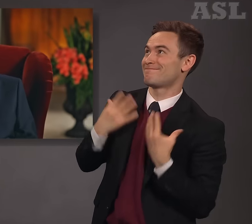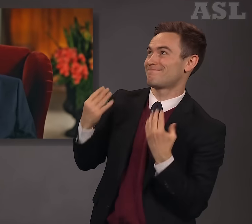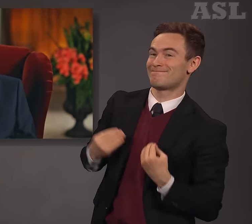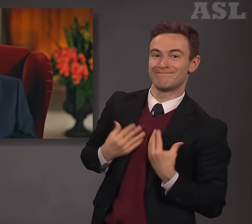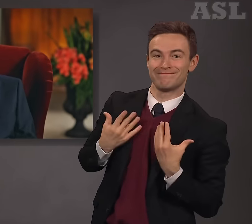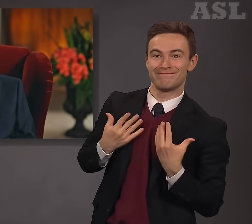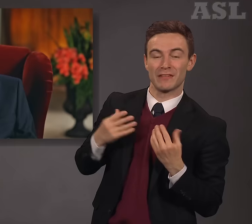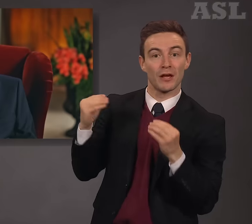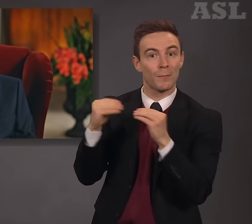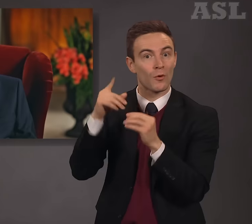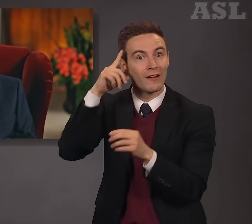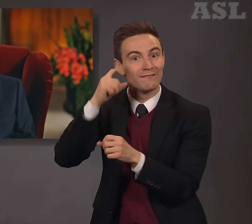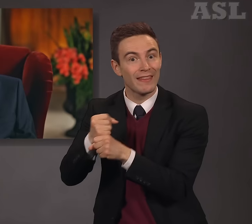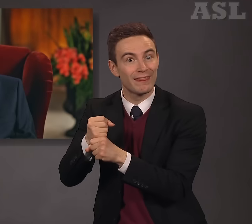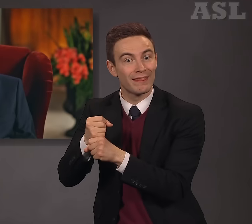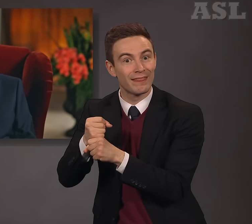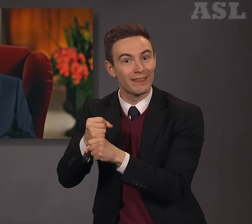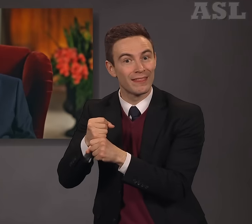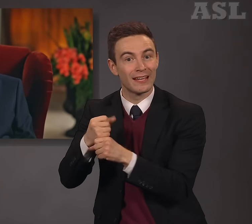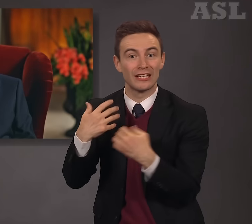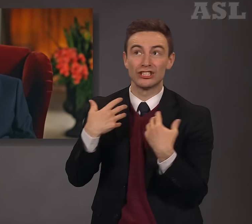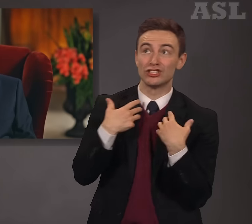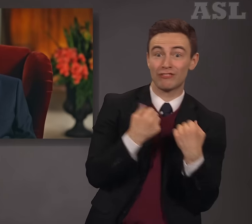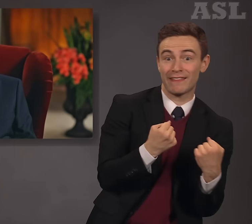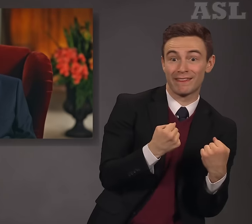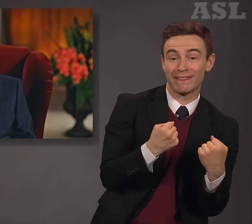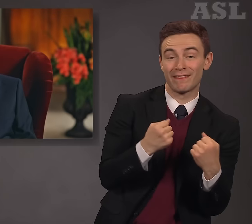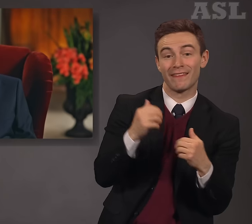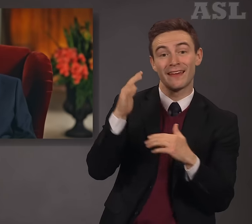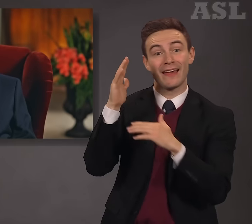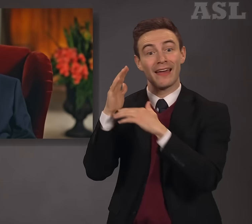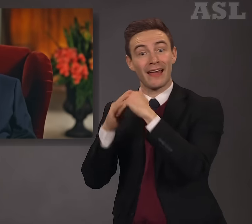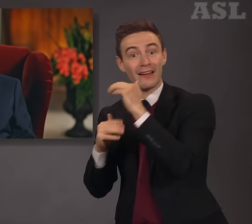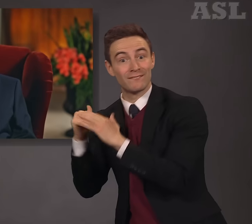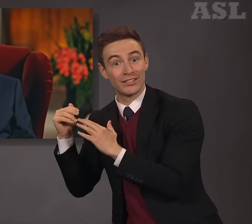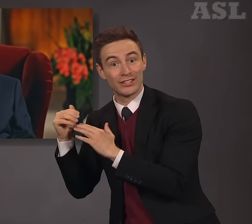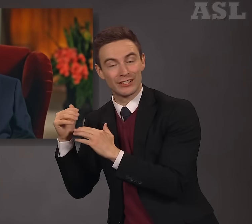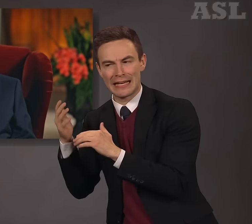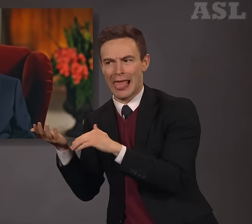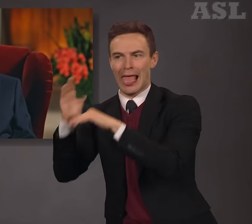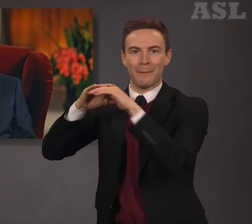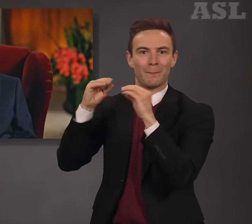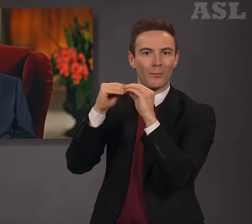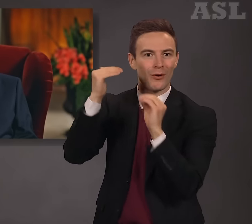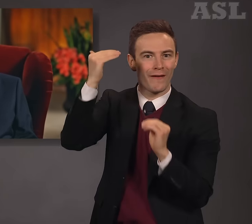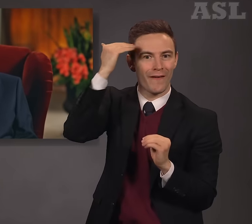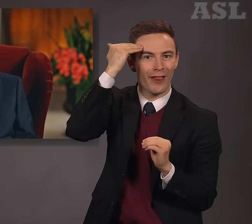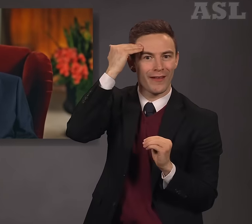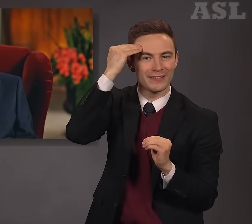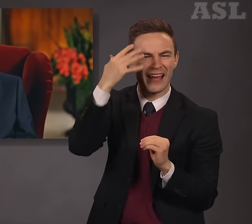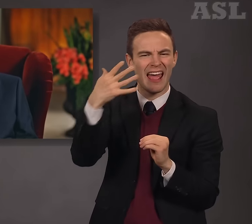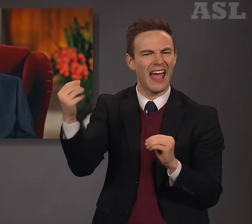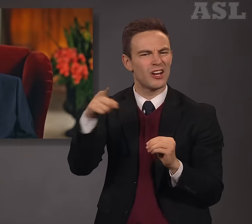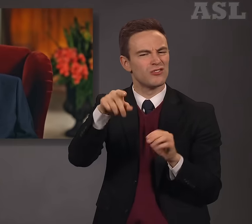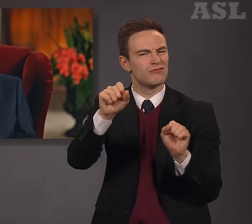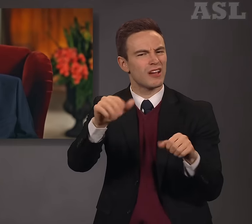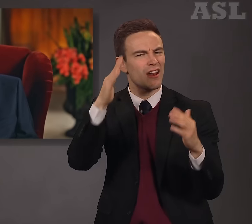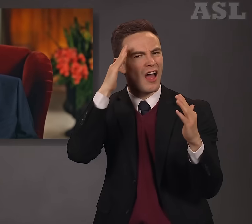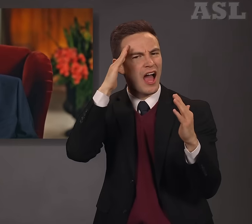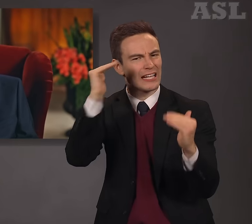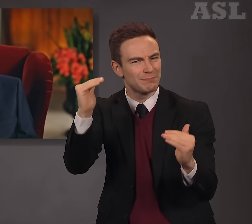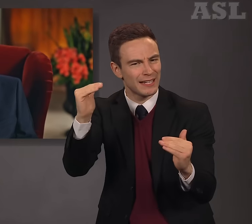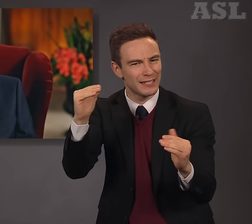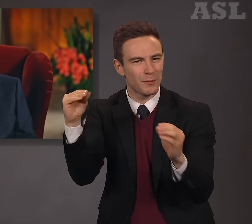faith, strength, comfort, increased knowledge, and increased